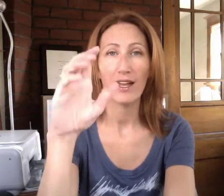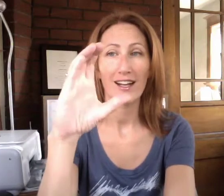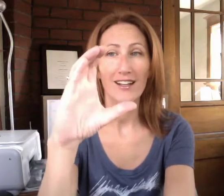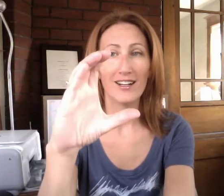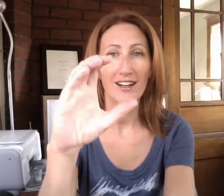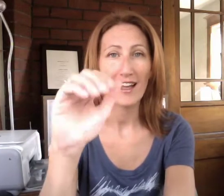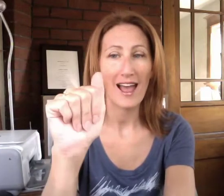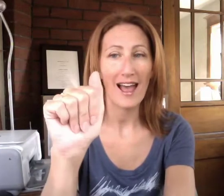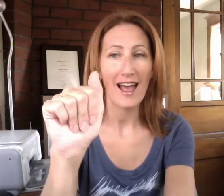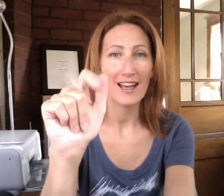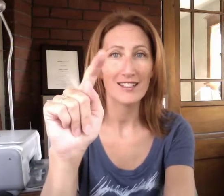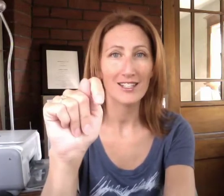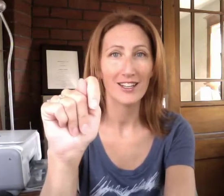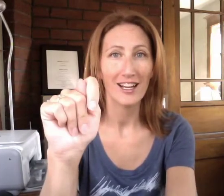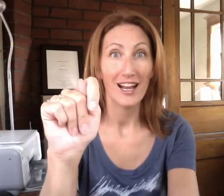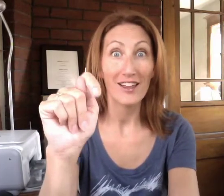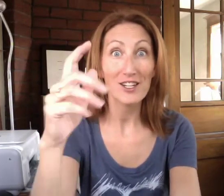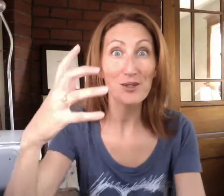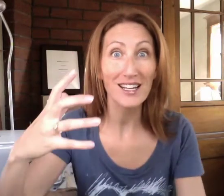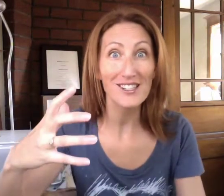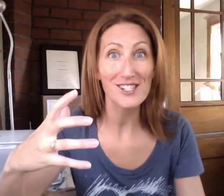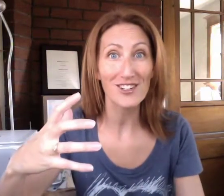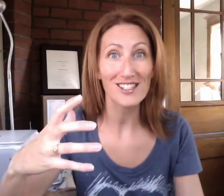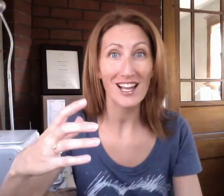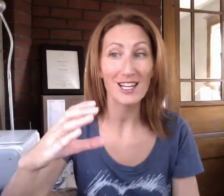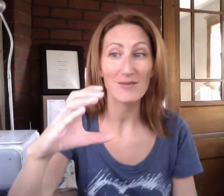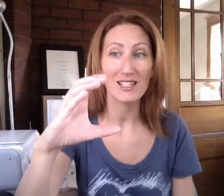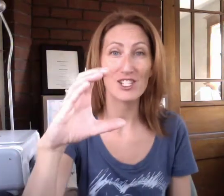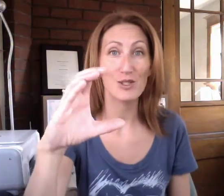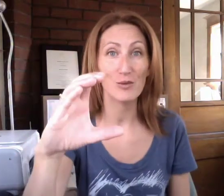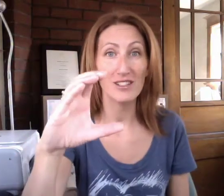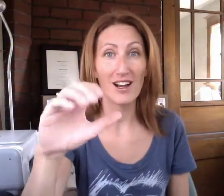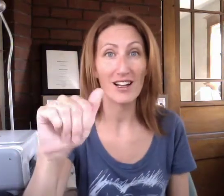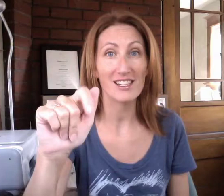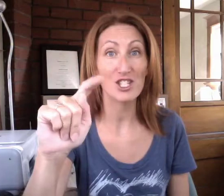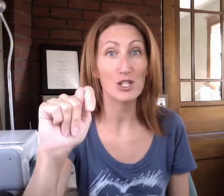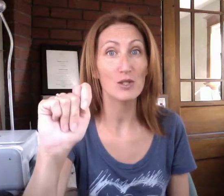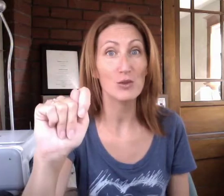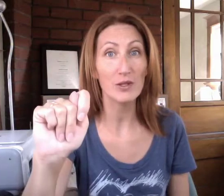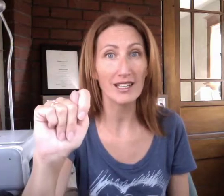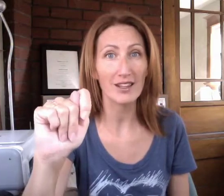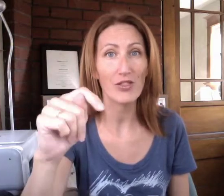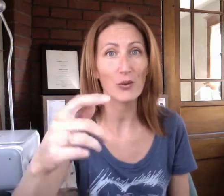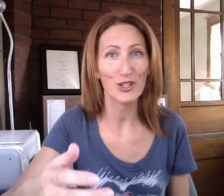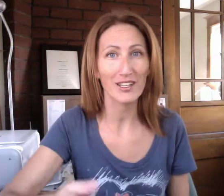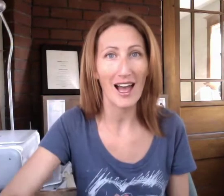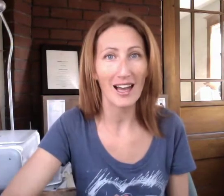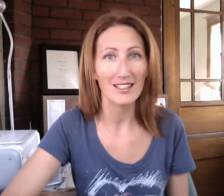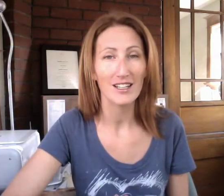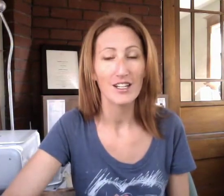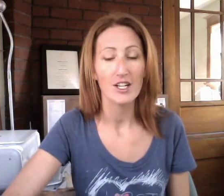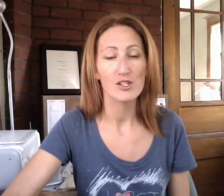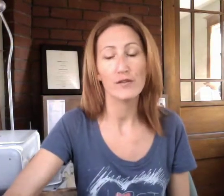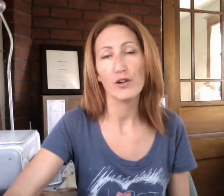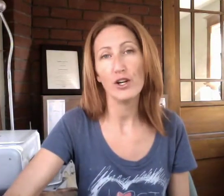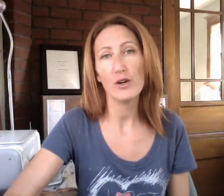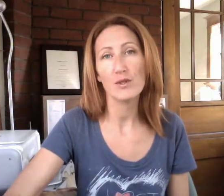K, ah, T. And then she would get so excited because she realized that she was reading the word cat. So for her, it was a